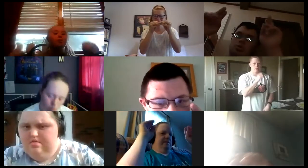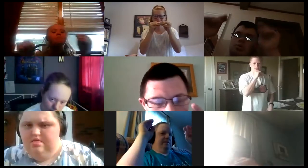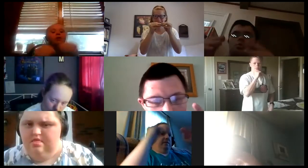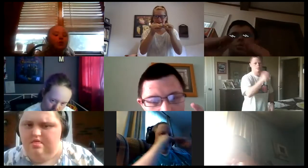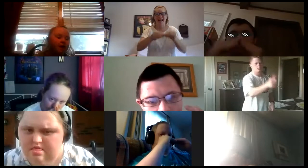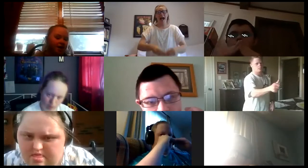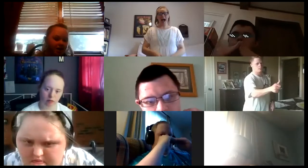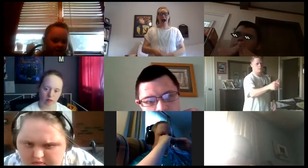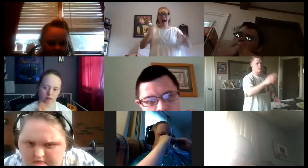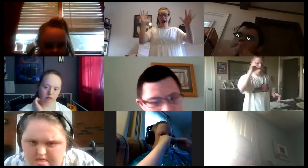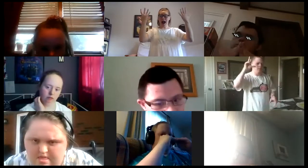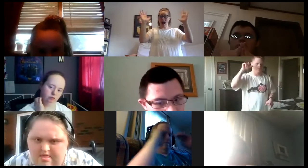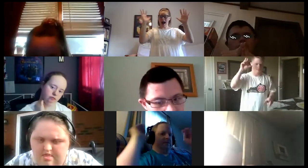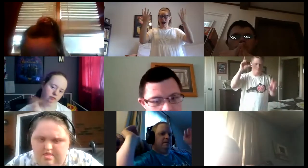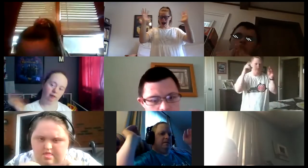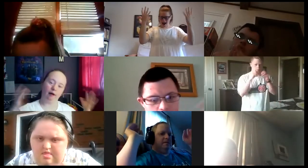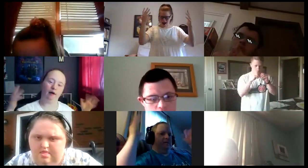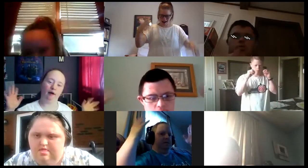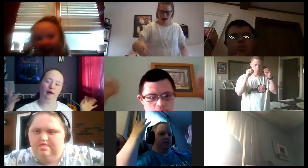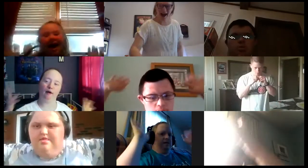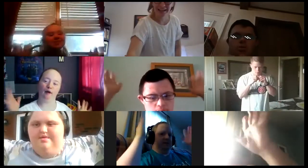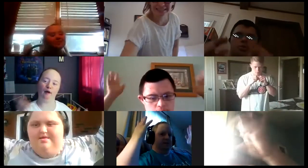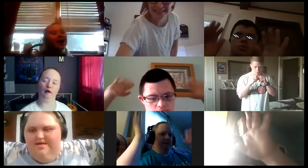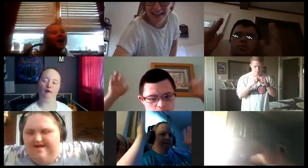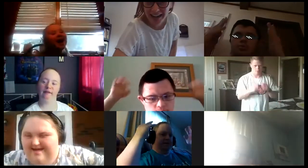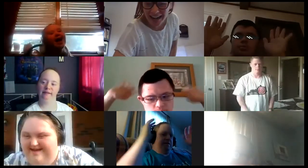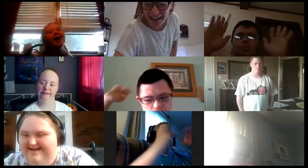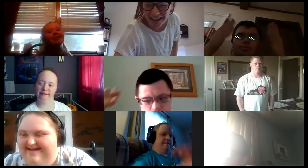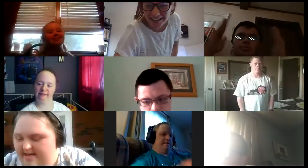more. no more. I." Woops ... Si,wir ...pod We'll be